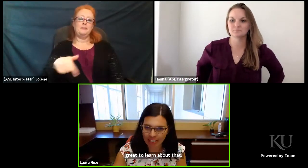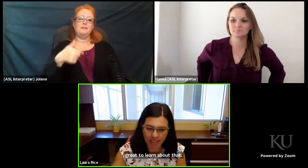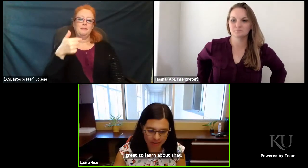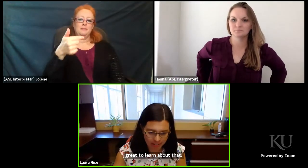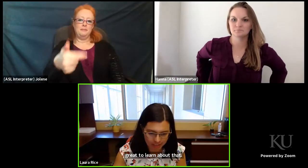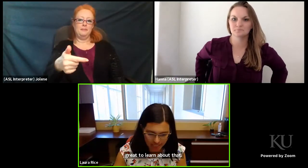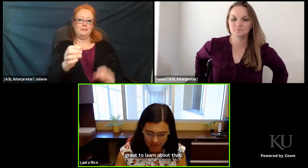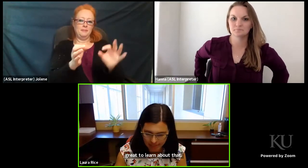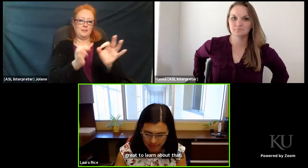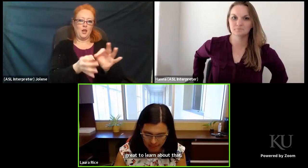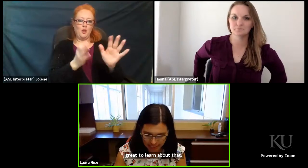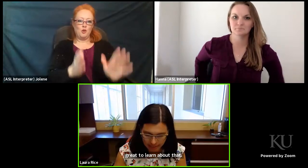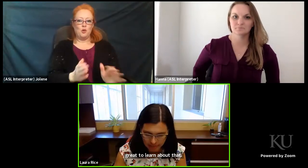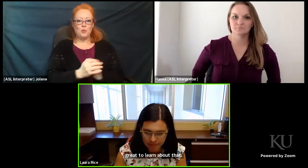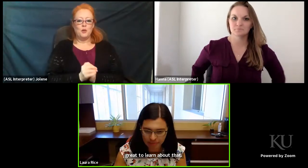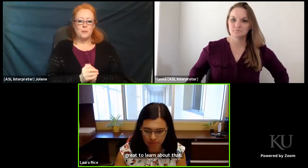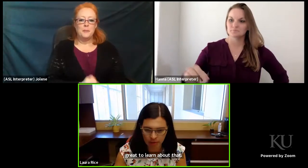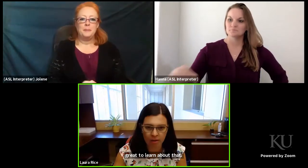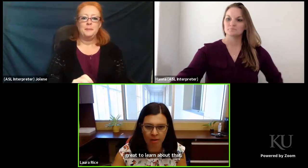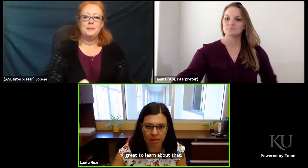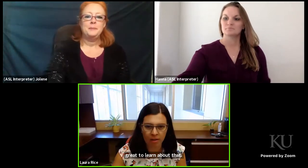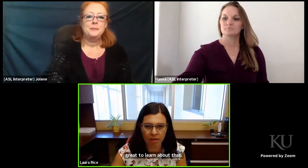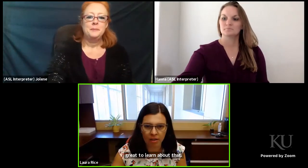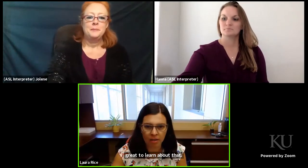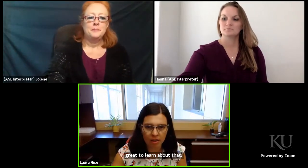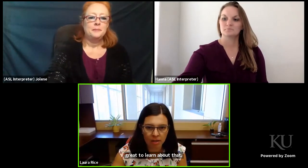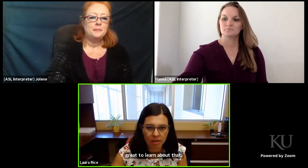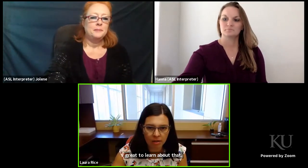1 second, I will share my screen.